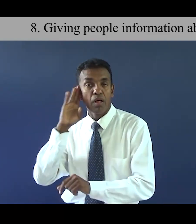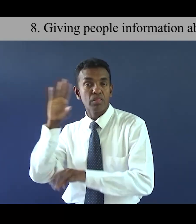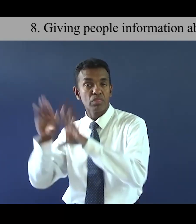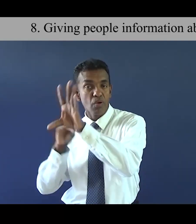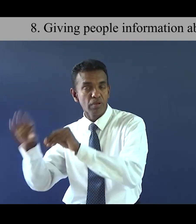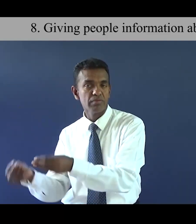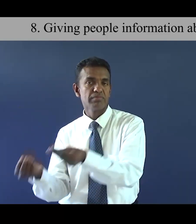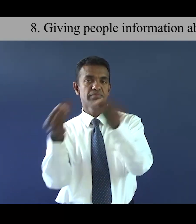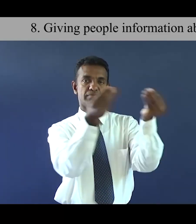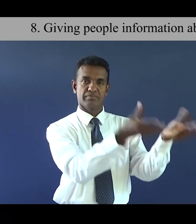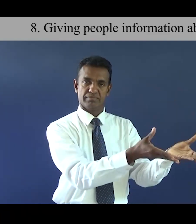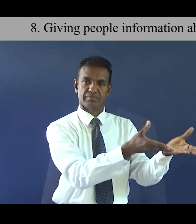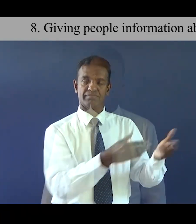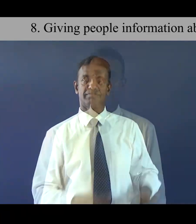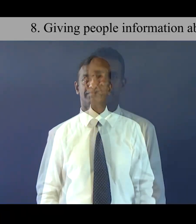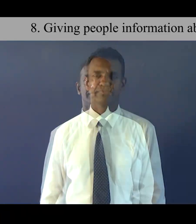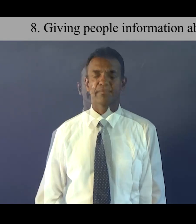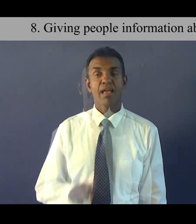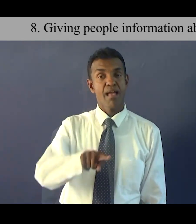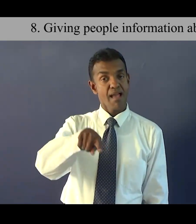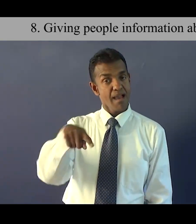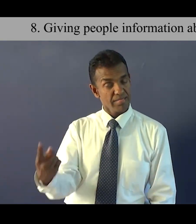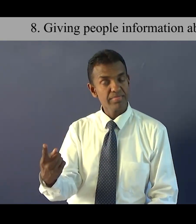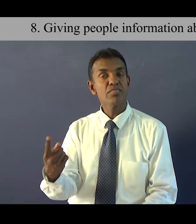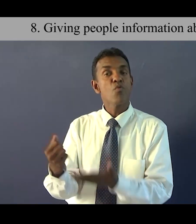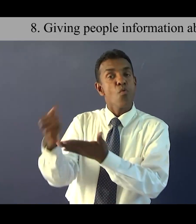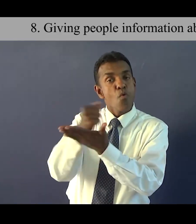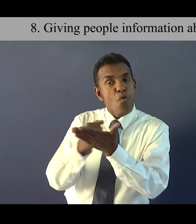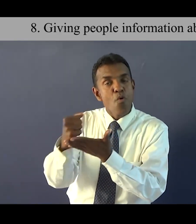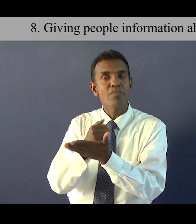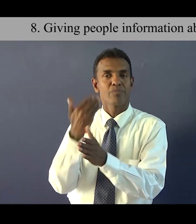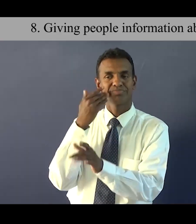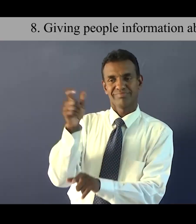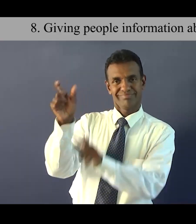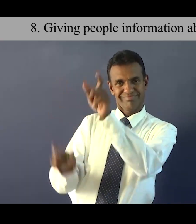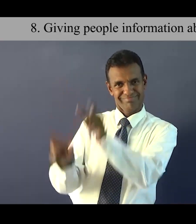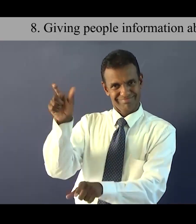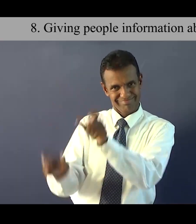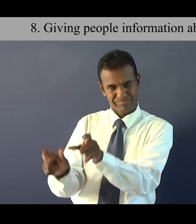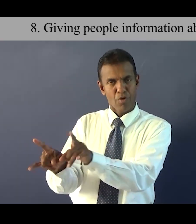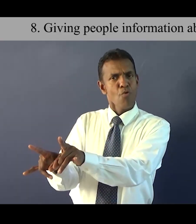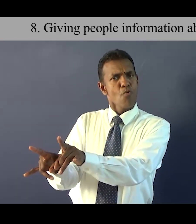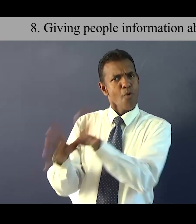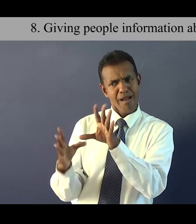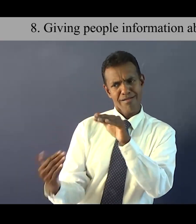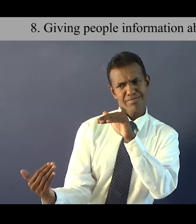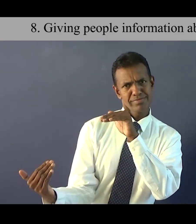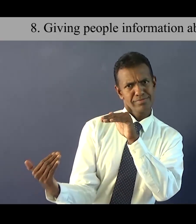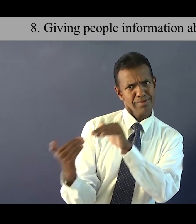to make everyone else aware that disabled people have the same rights